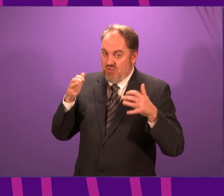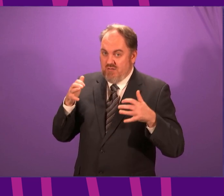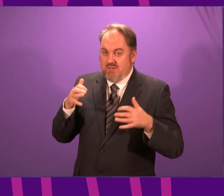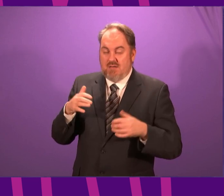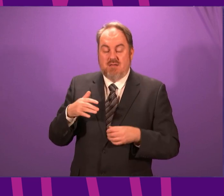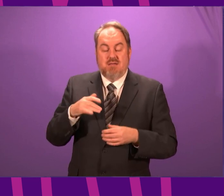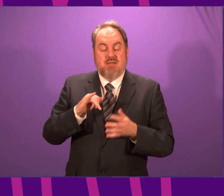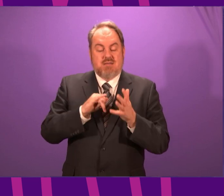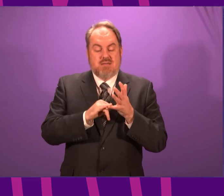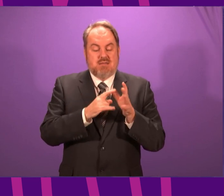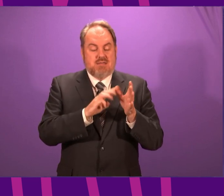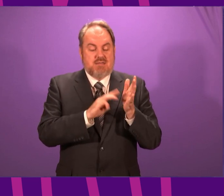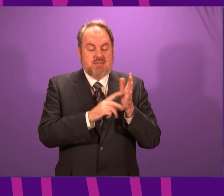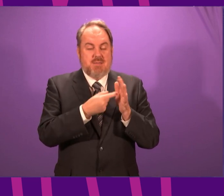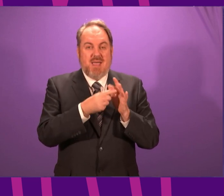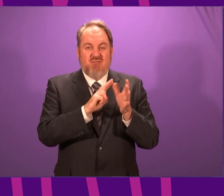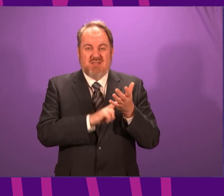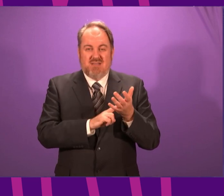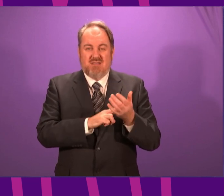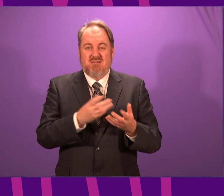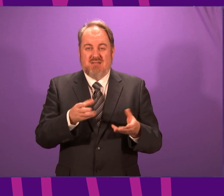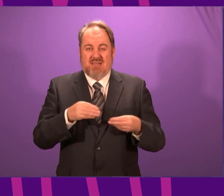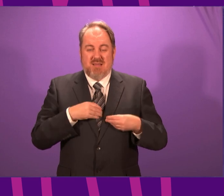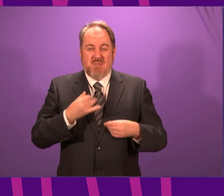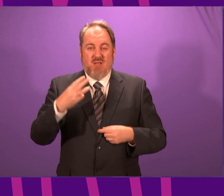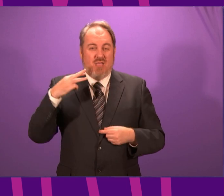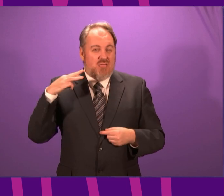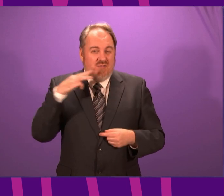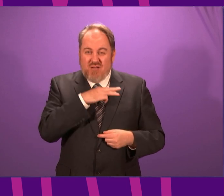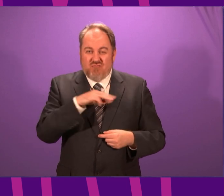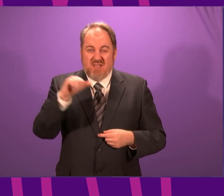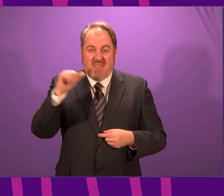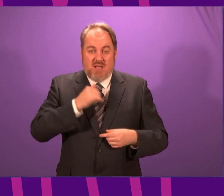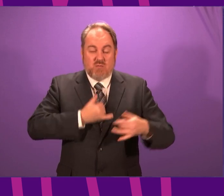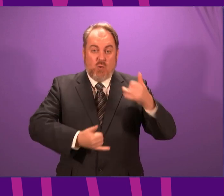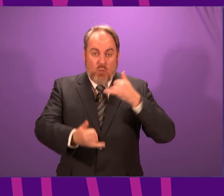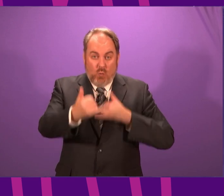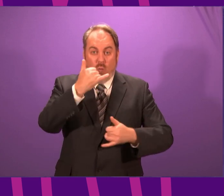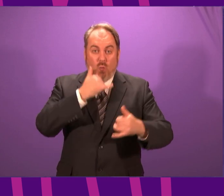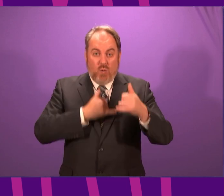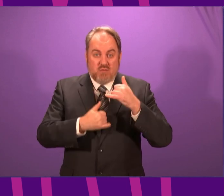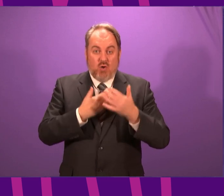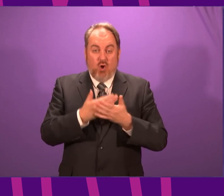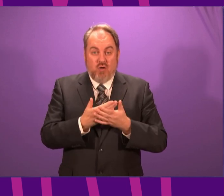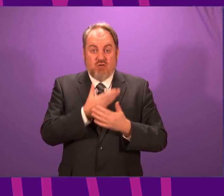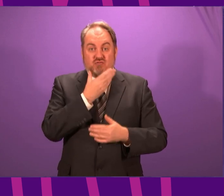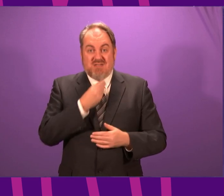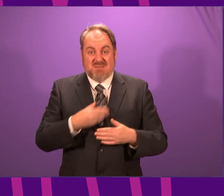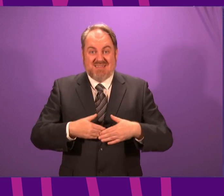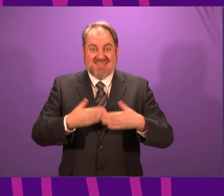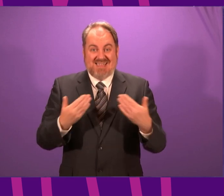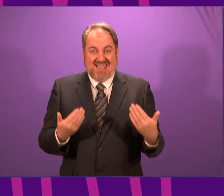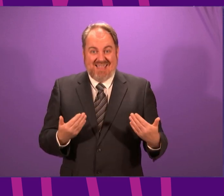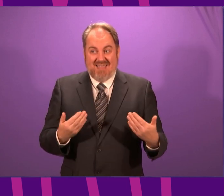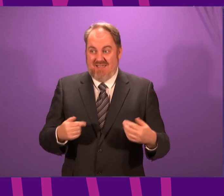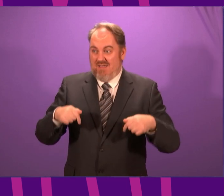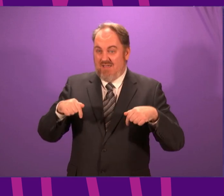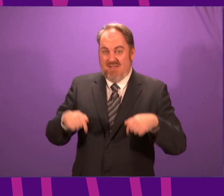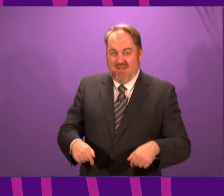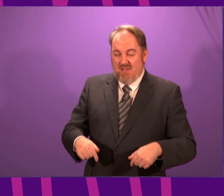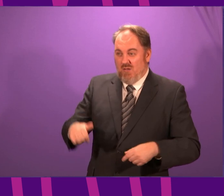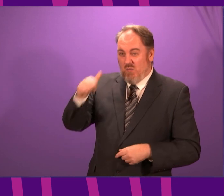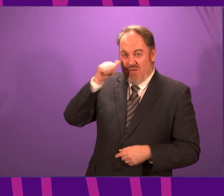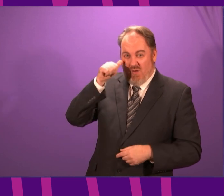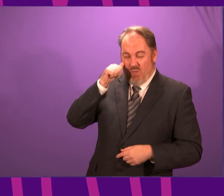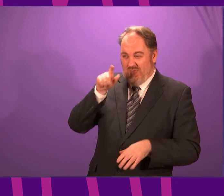they take 300,000 calls across the UK on Christmas Day in the average year. And this year is not even close to